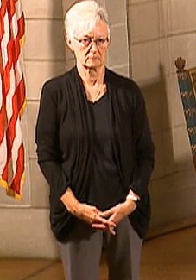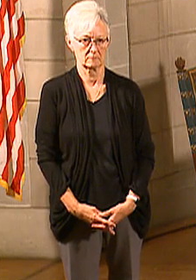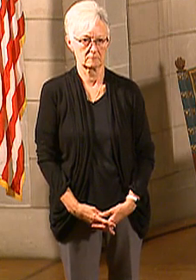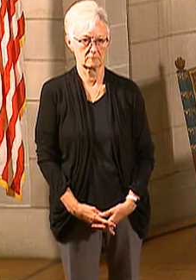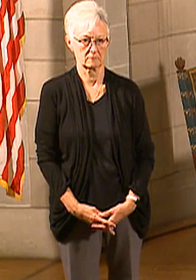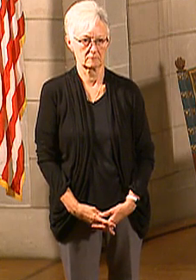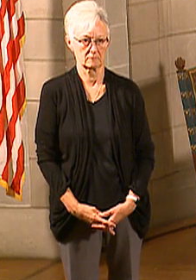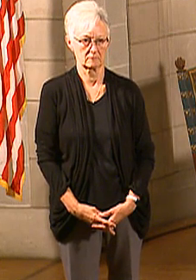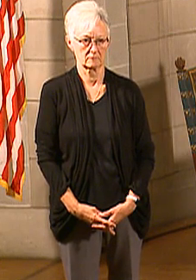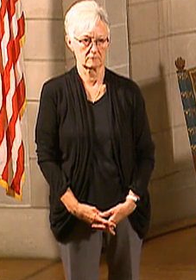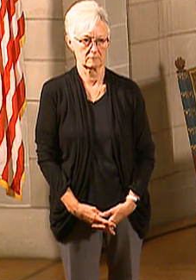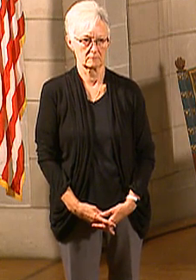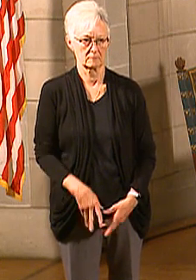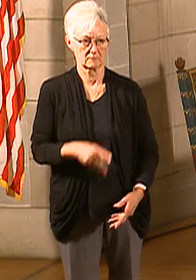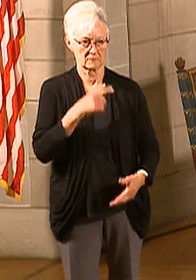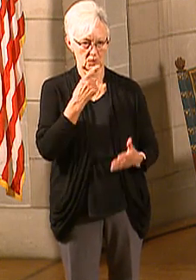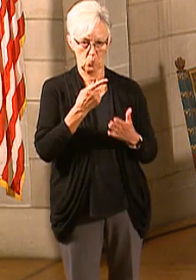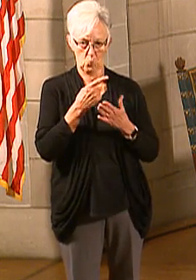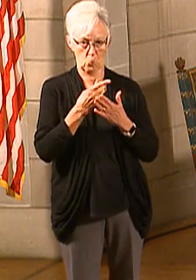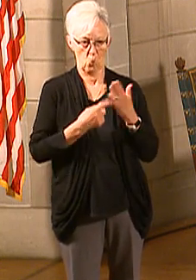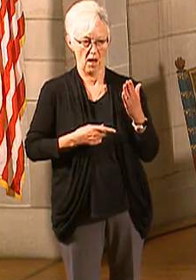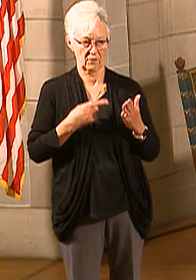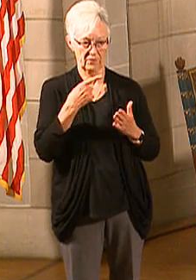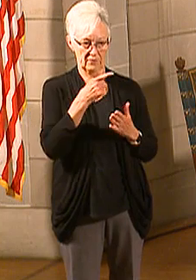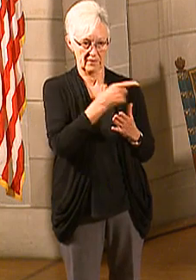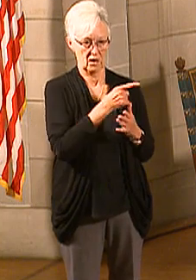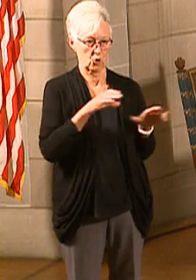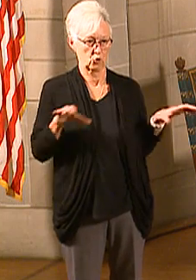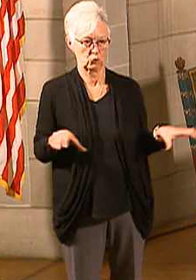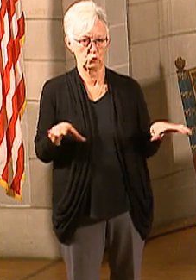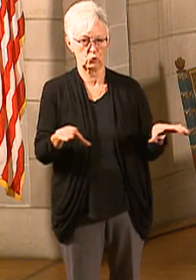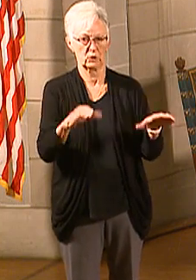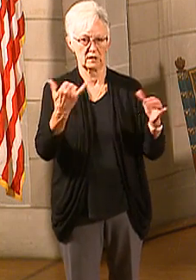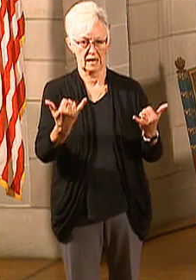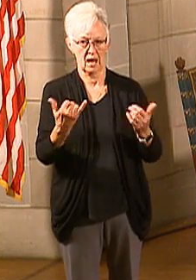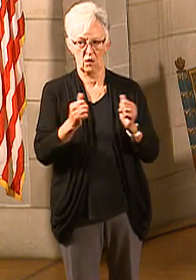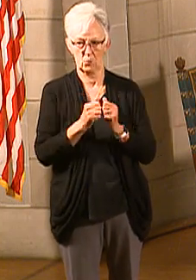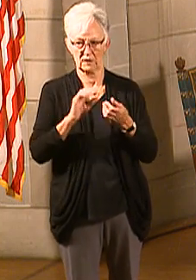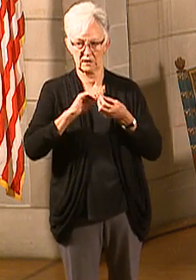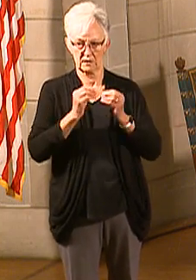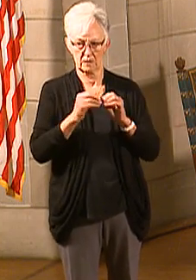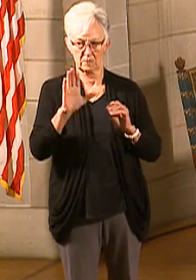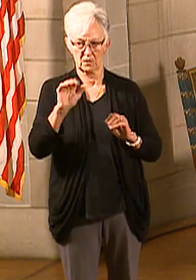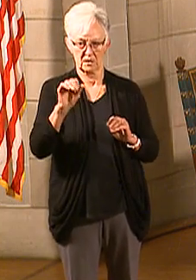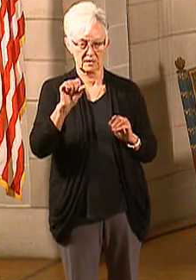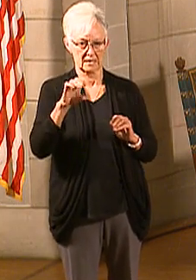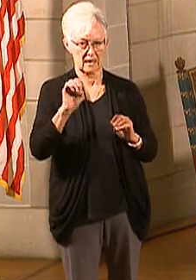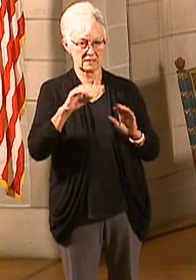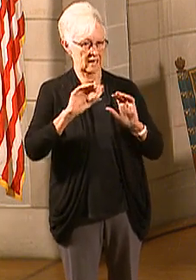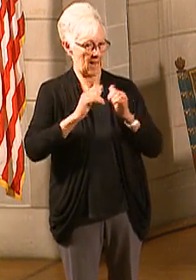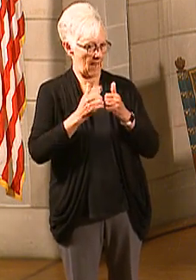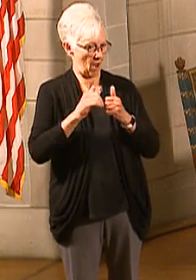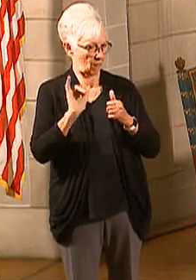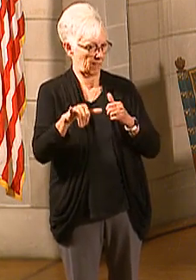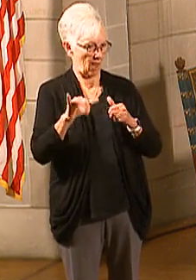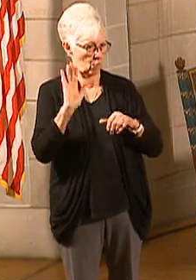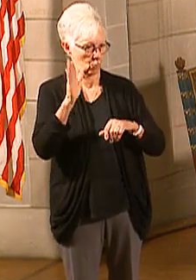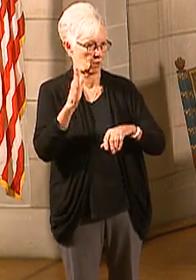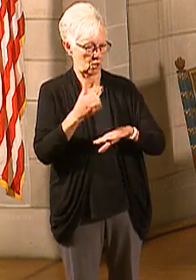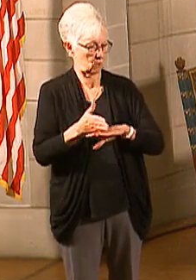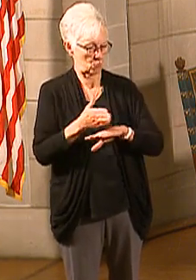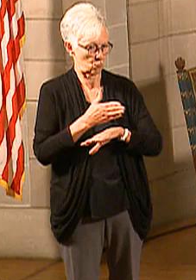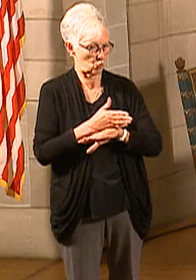doing. Can you talk about how you're going to change that? Yeah, so Martha asked the